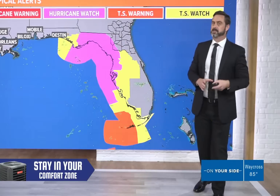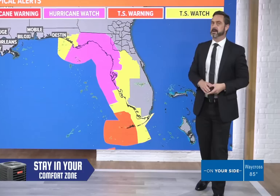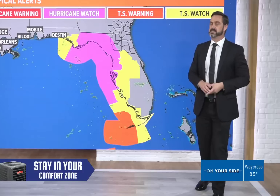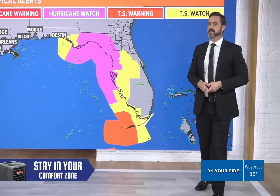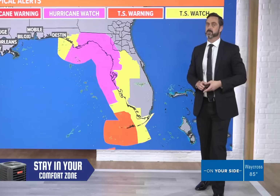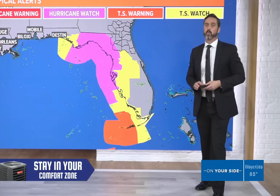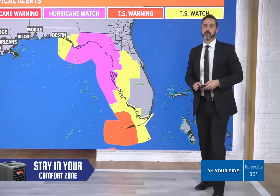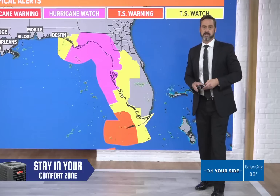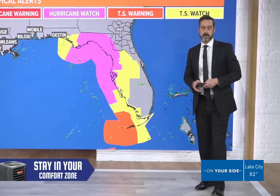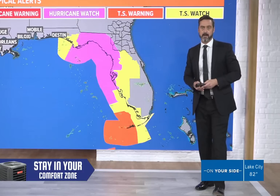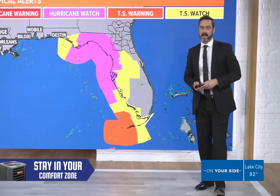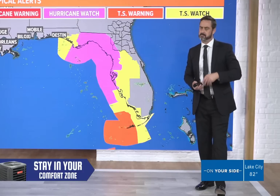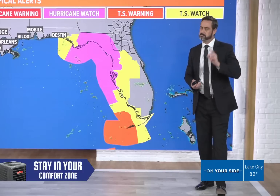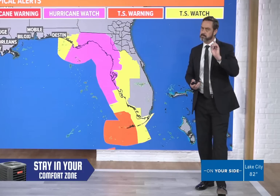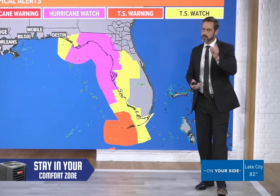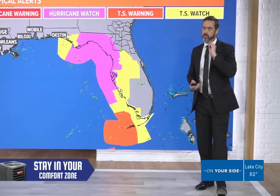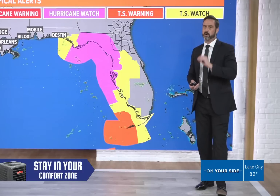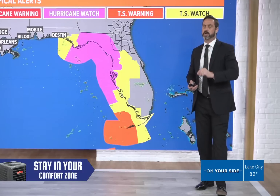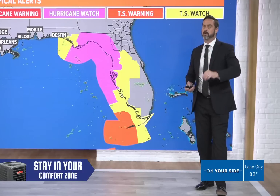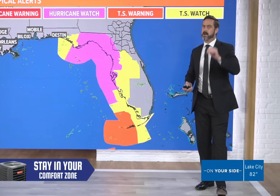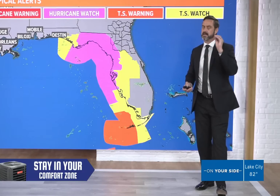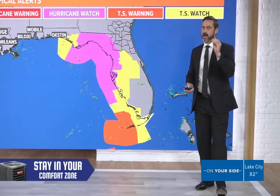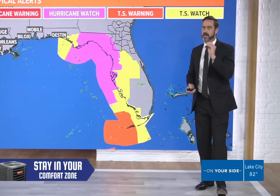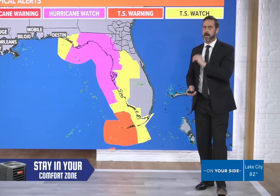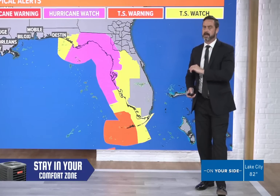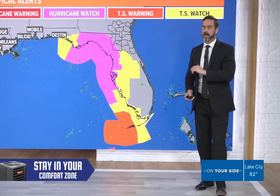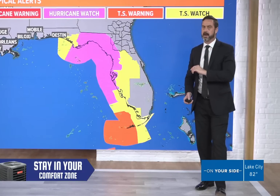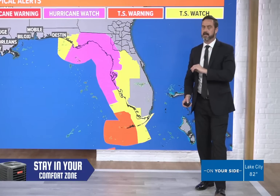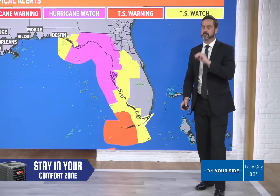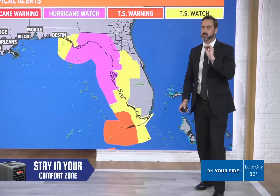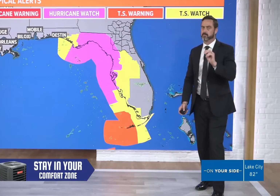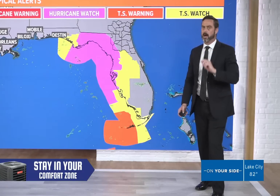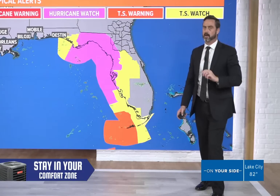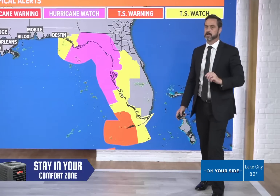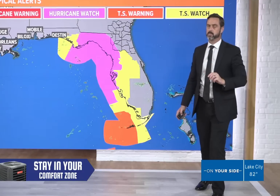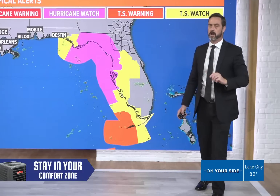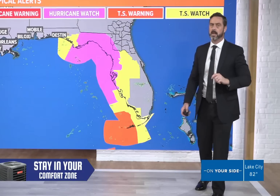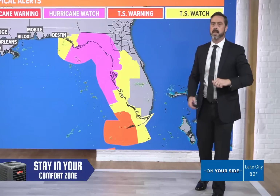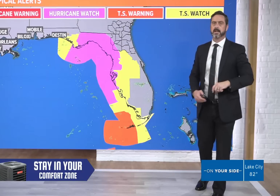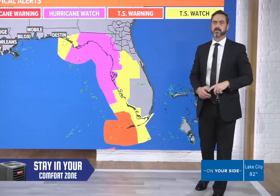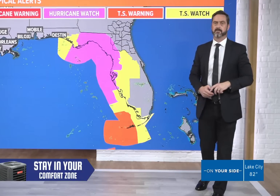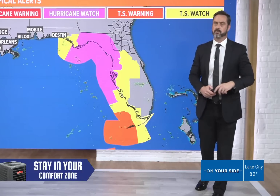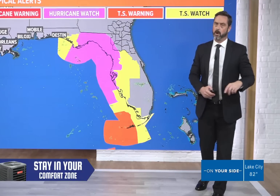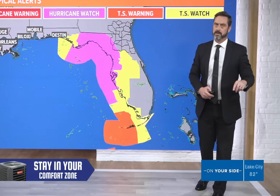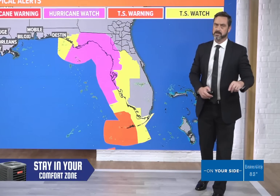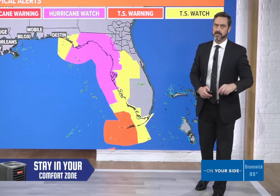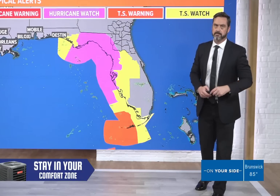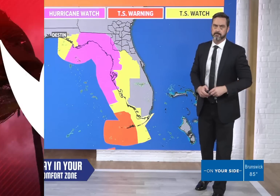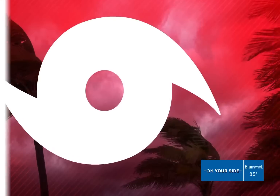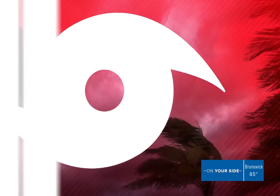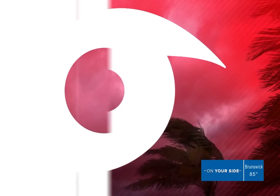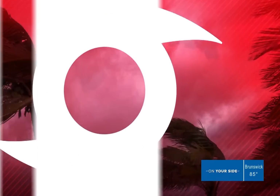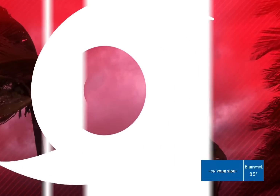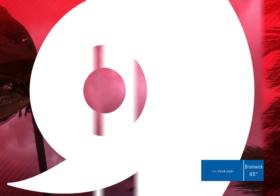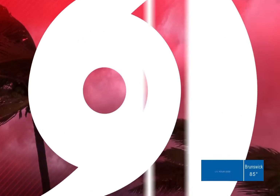do anticipate seeing the worst impacts. Much more to come, county by county, computer modeling as well in just a few moments.